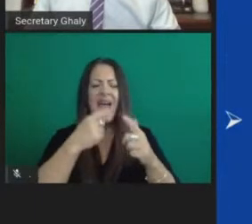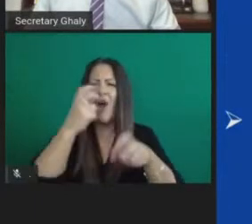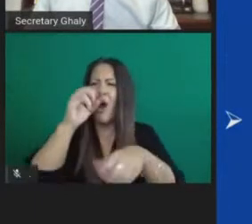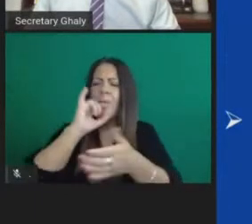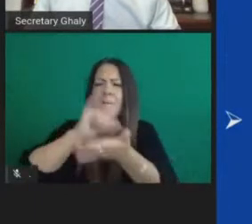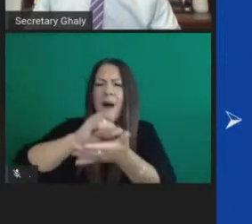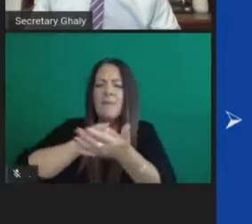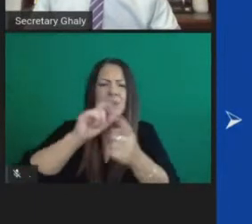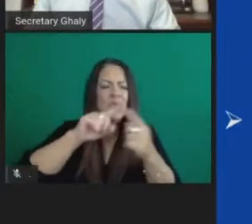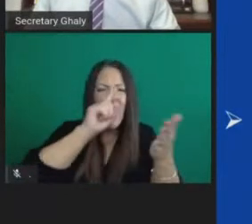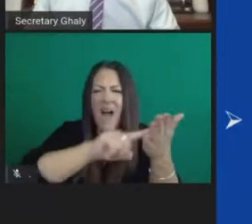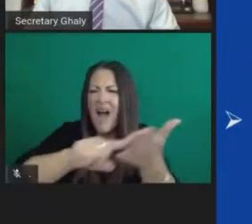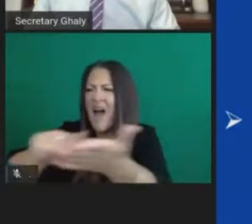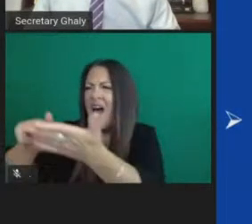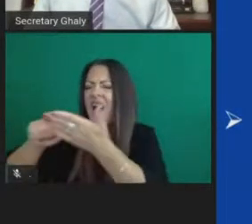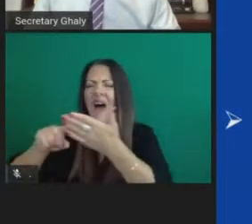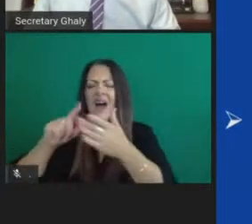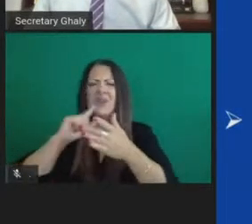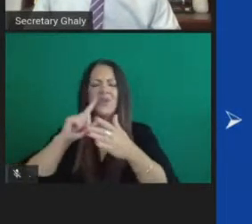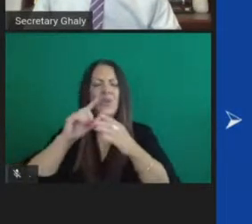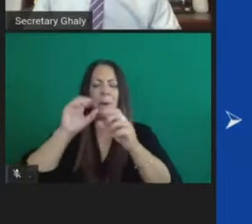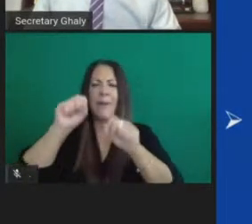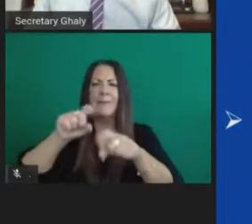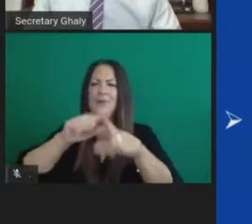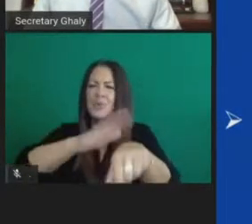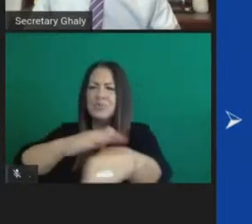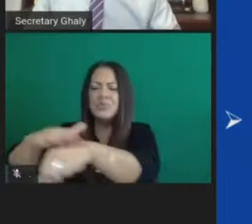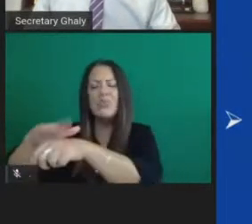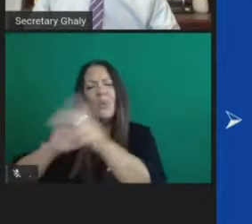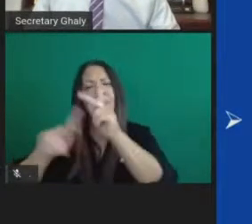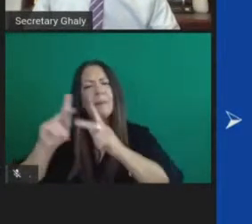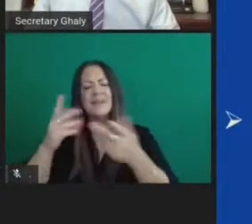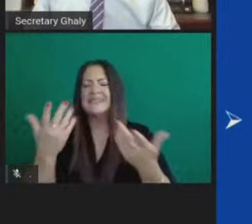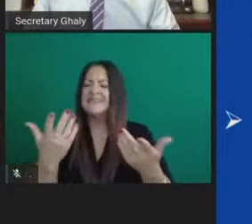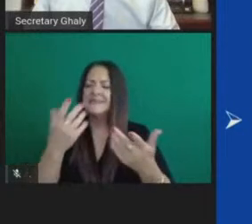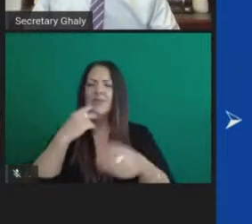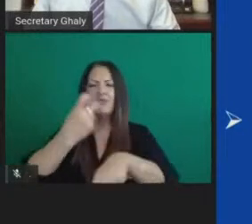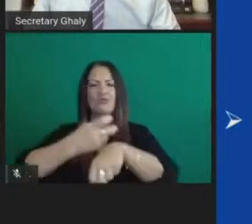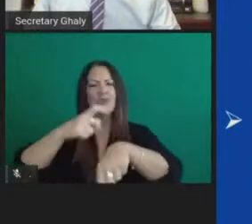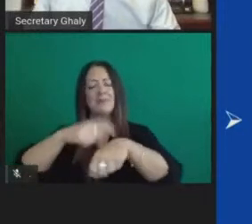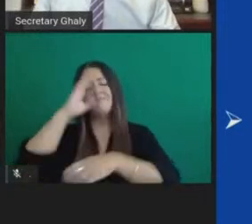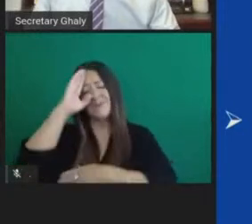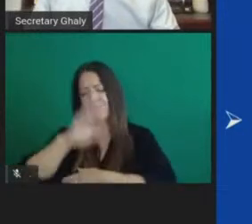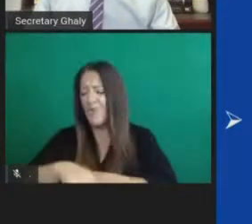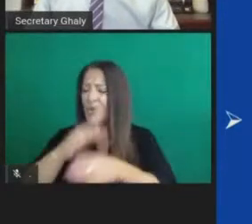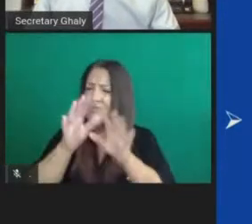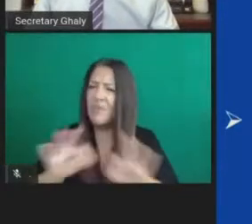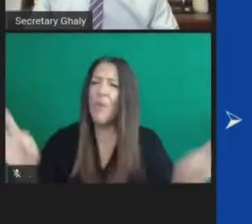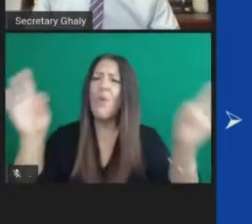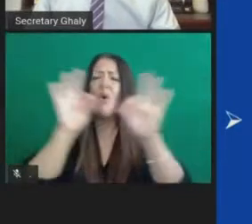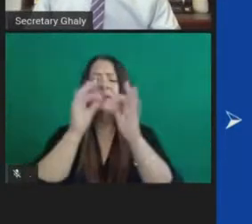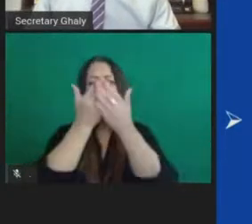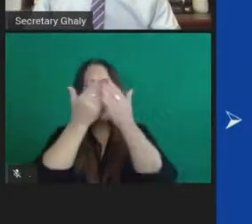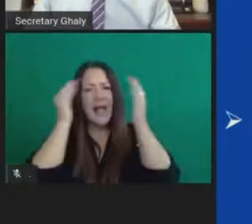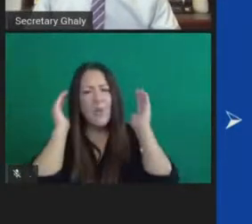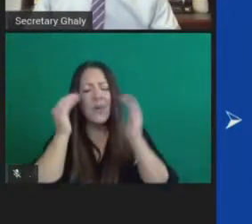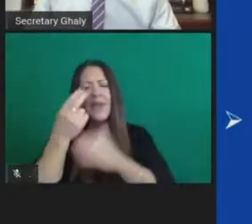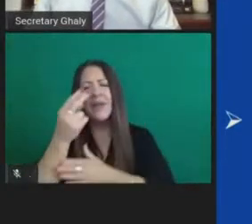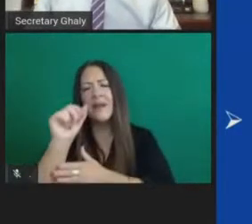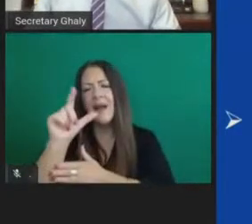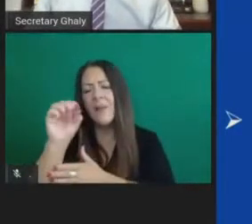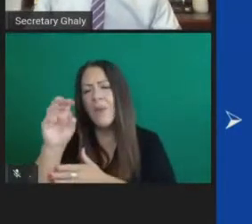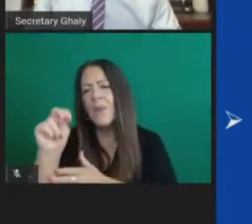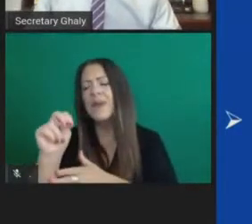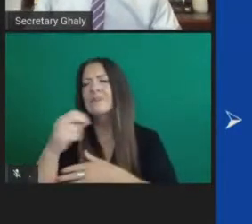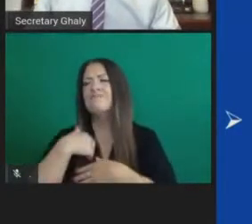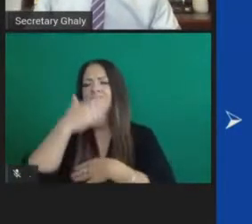too great. And during this hard time, we know the importance of Halloween. We believe that we've outlined a number of